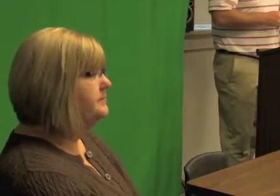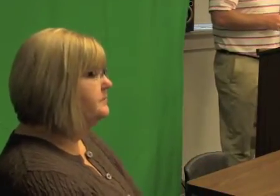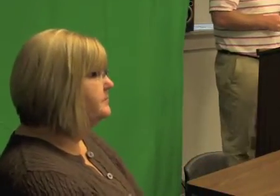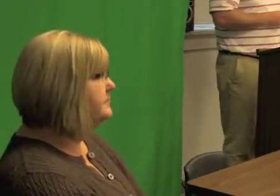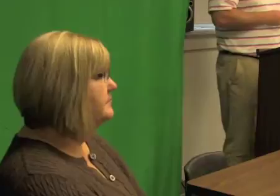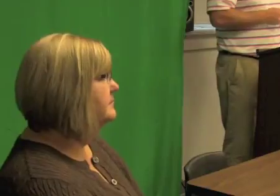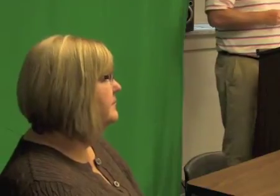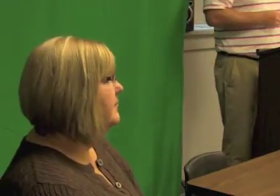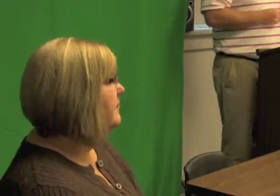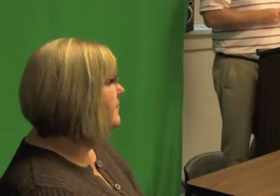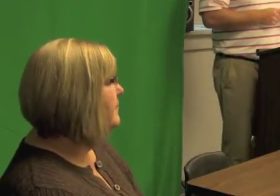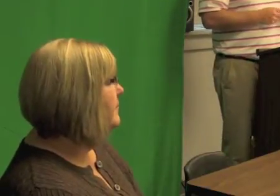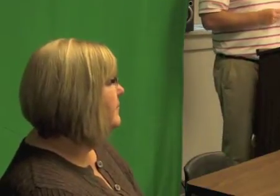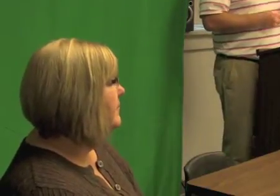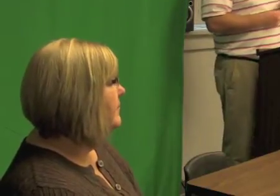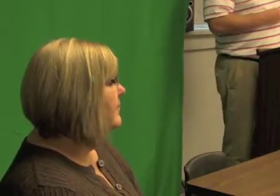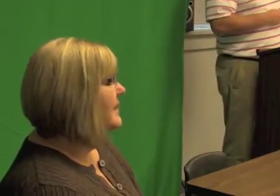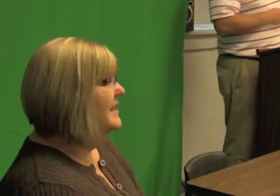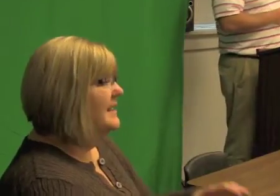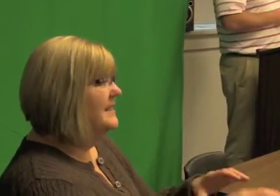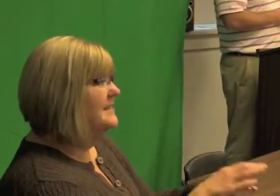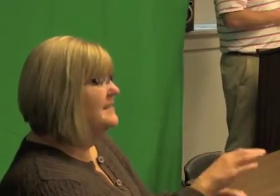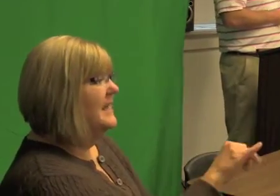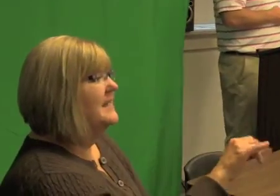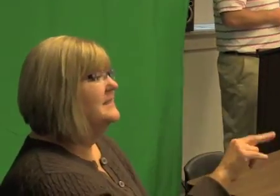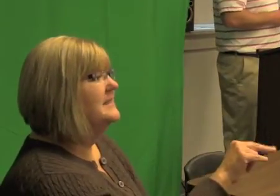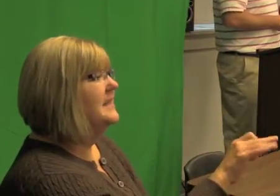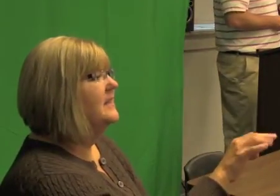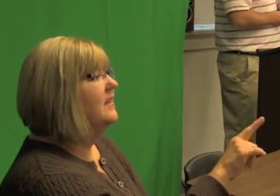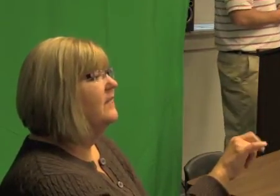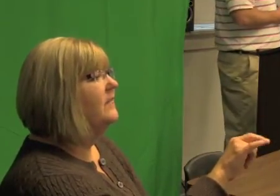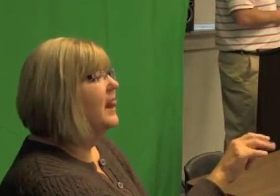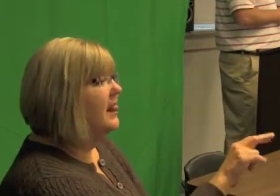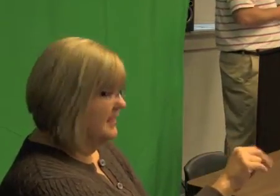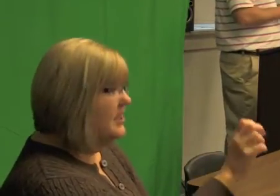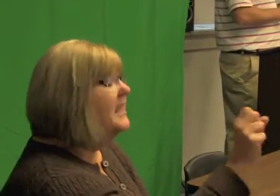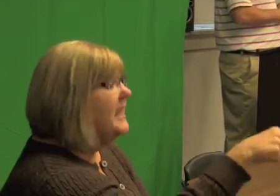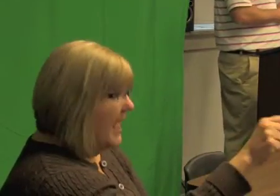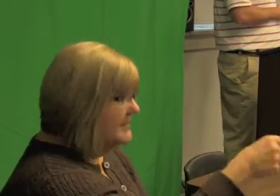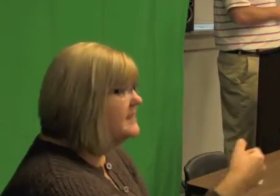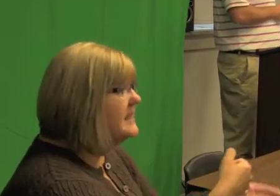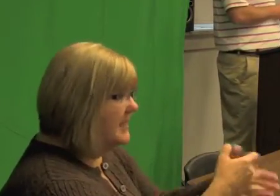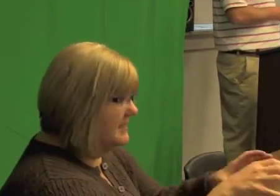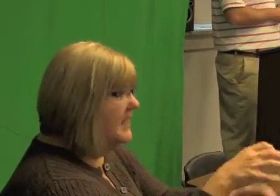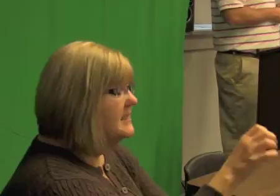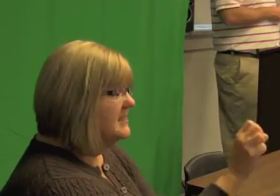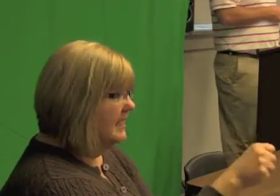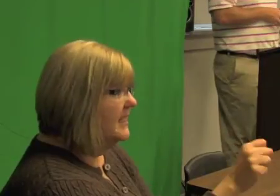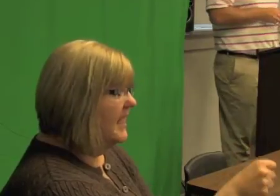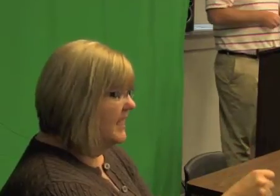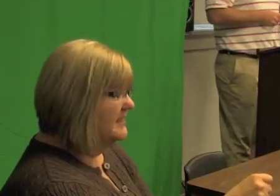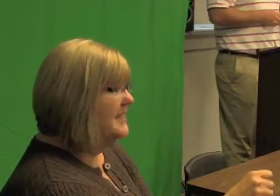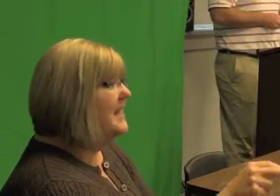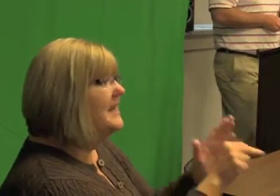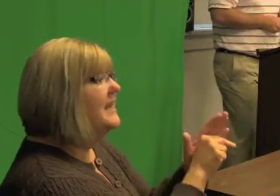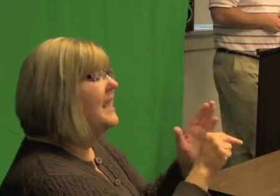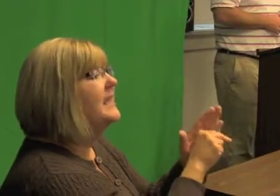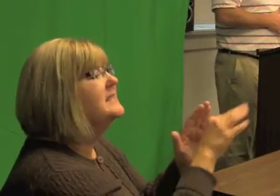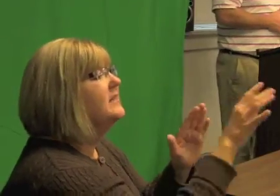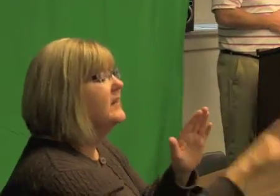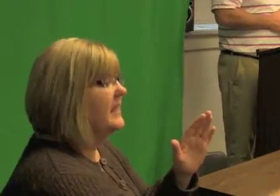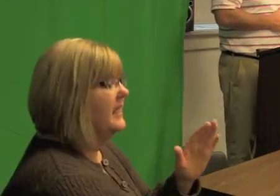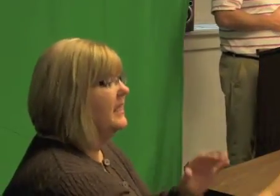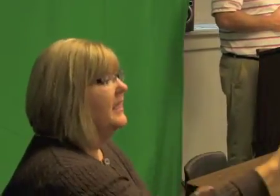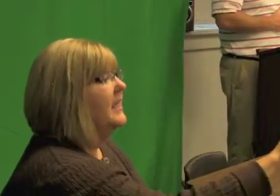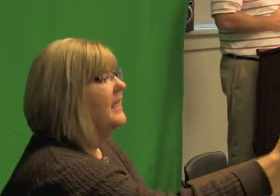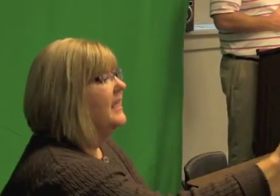Repeat that question. Does inflation affect your buying power? And it does. And it affects it negatively.